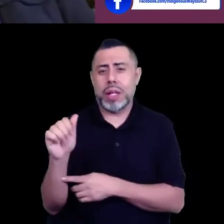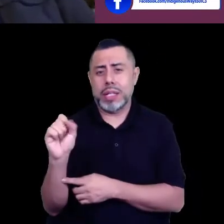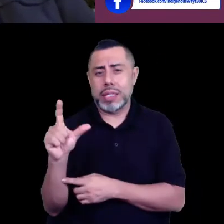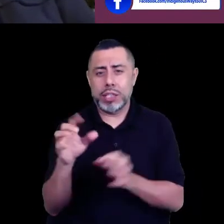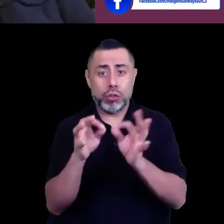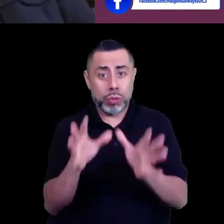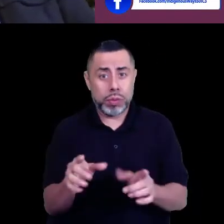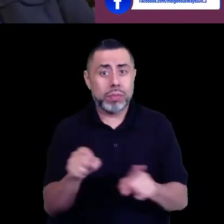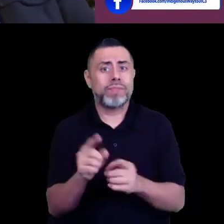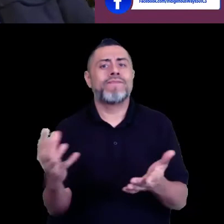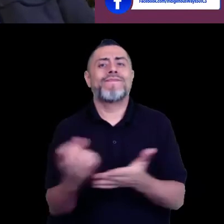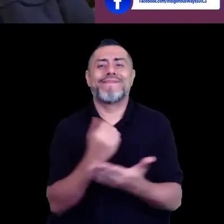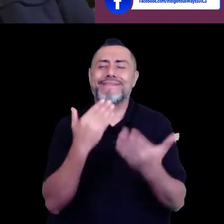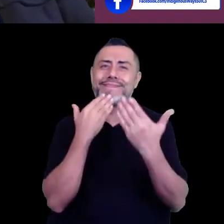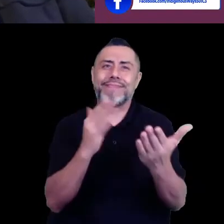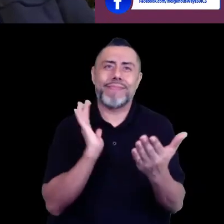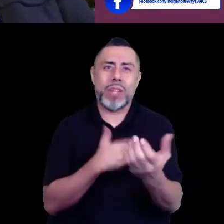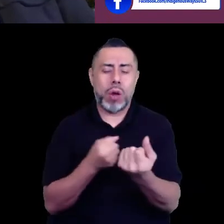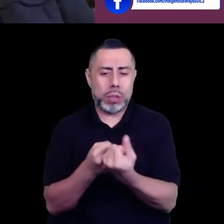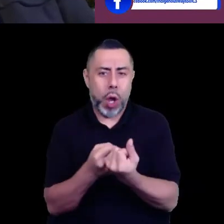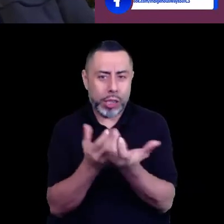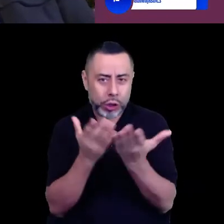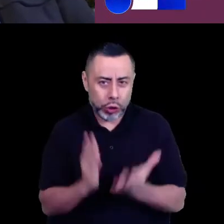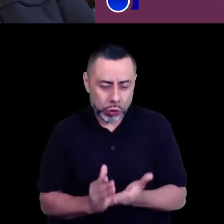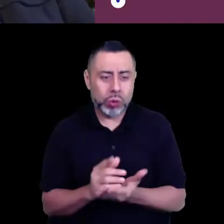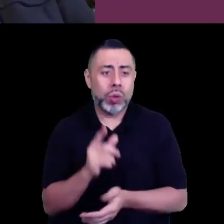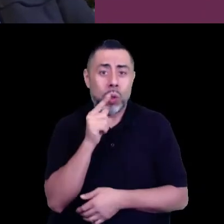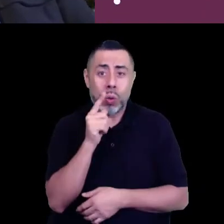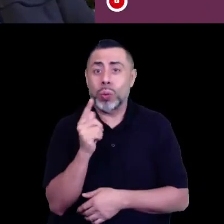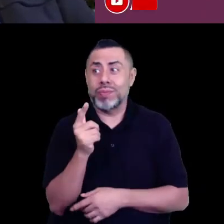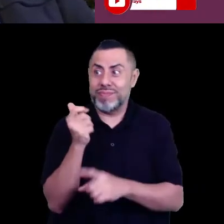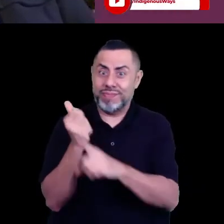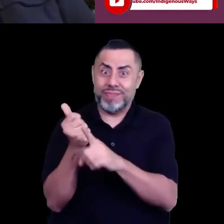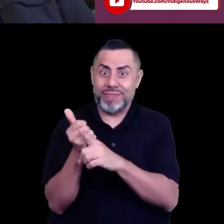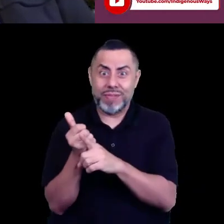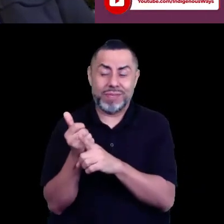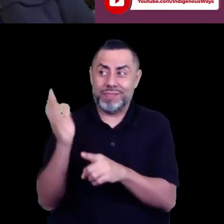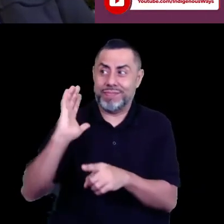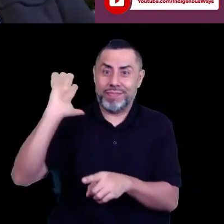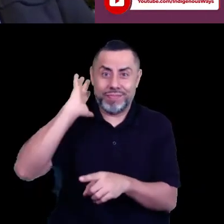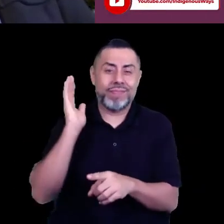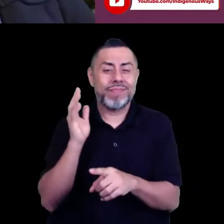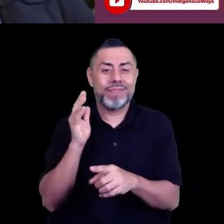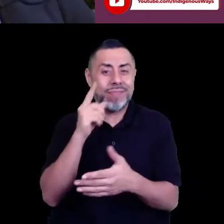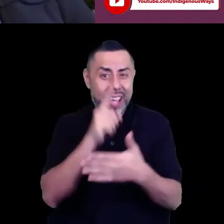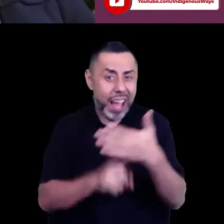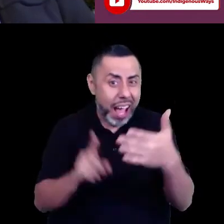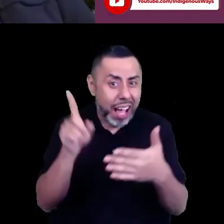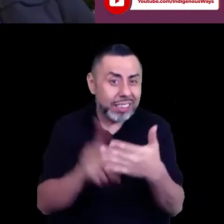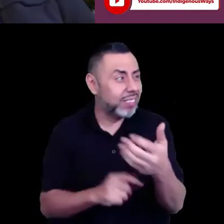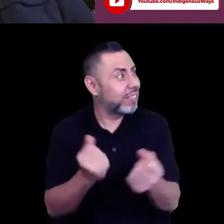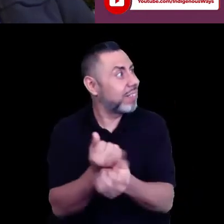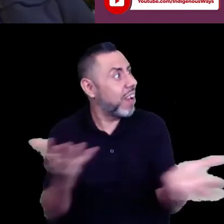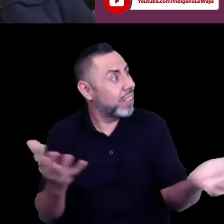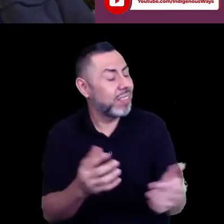sponsors, who moved very quickly with us when our festivals got canceled and agreed to